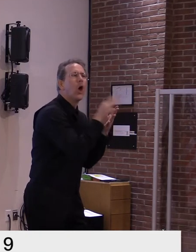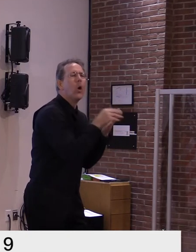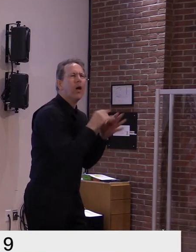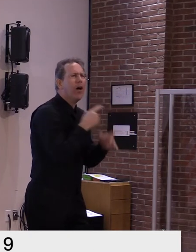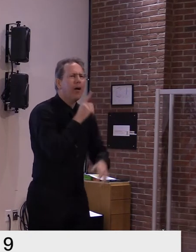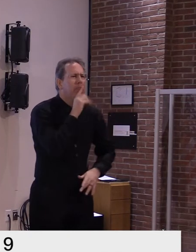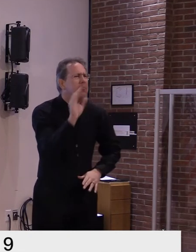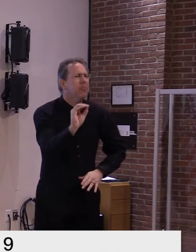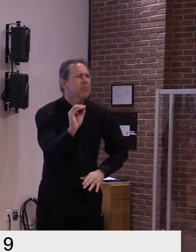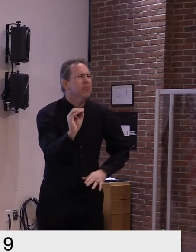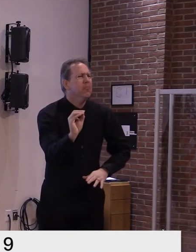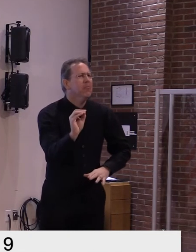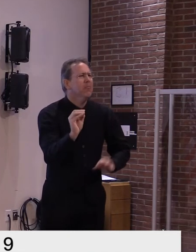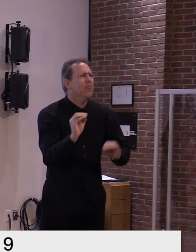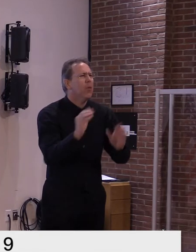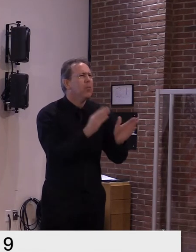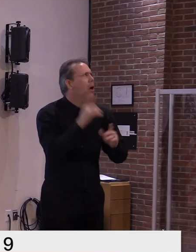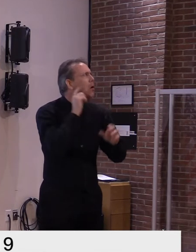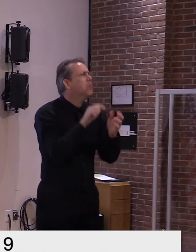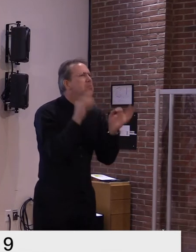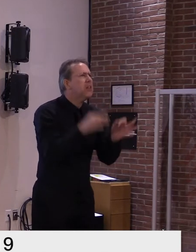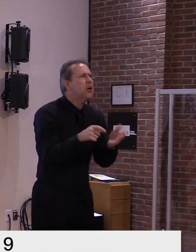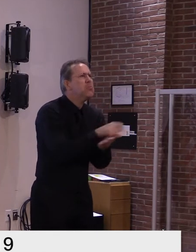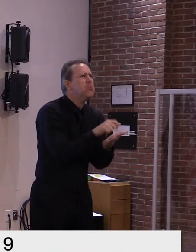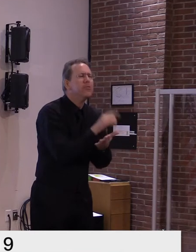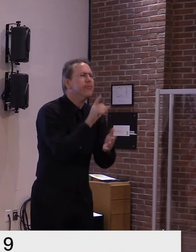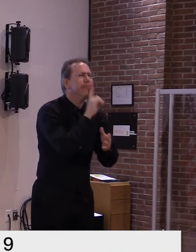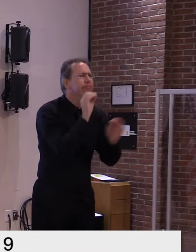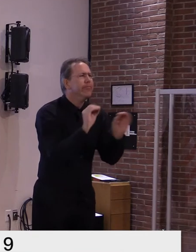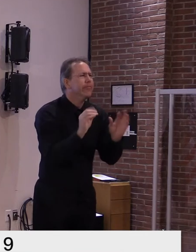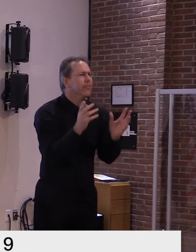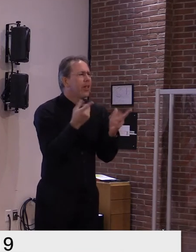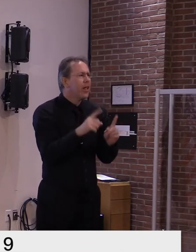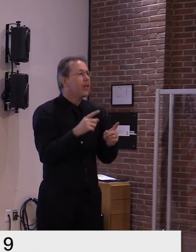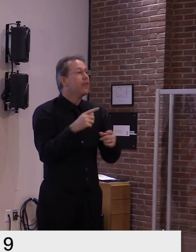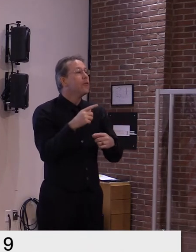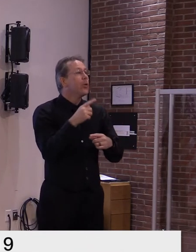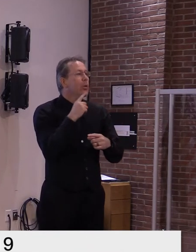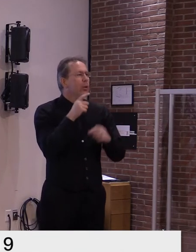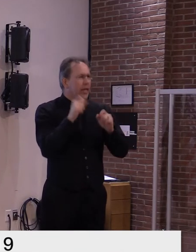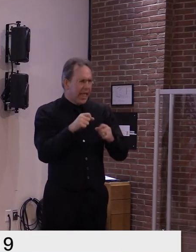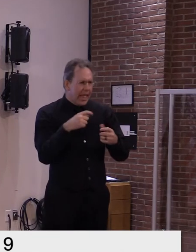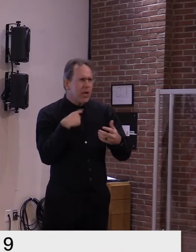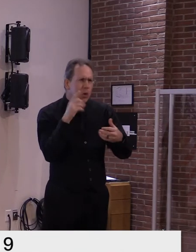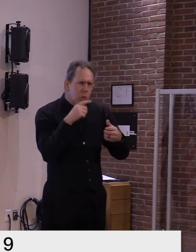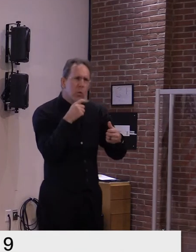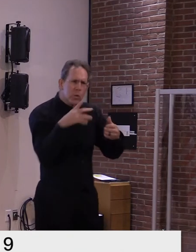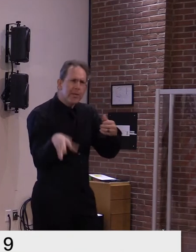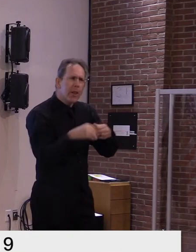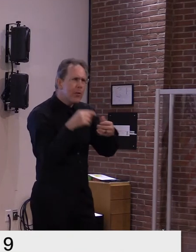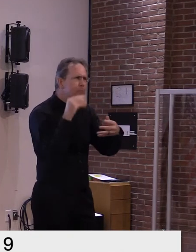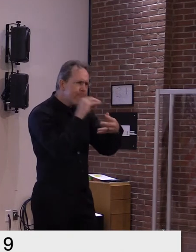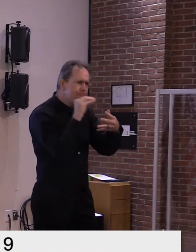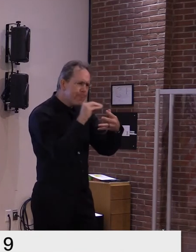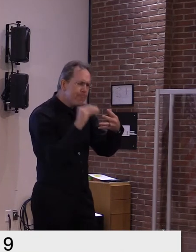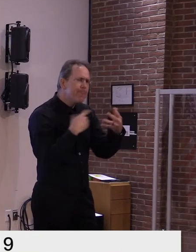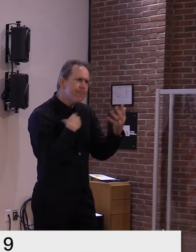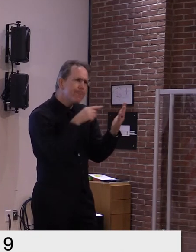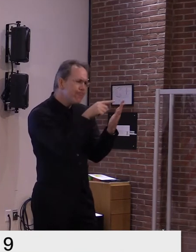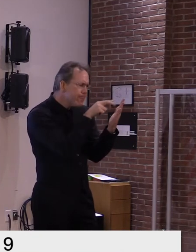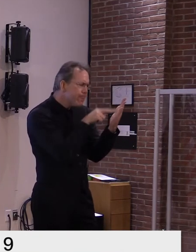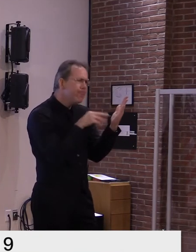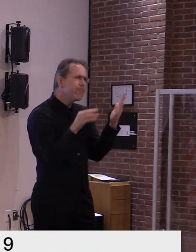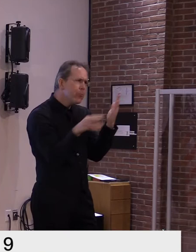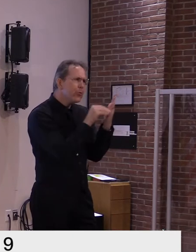It was just who do we include into the EMS category? And I don't think there was any discussion